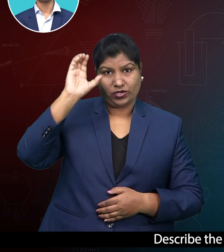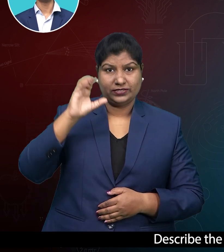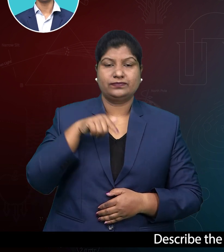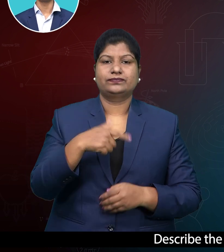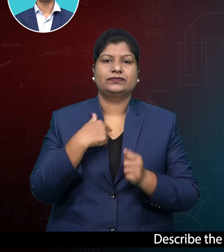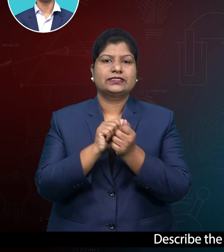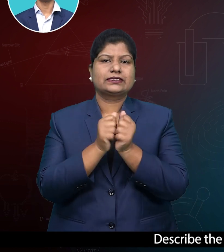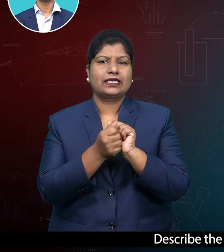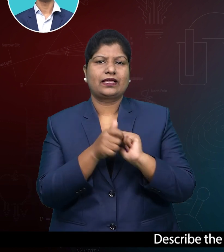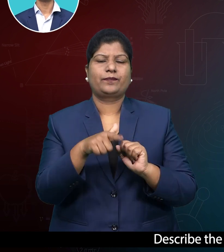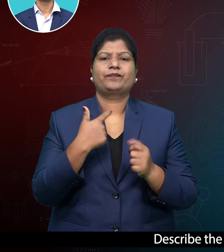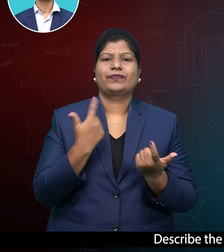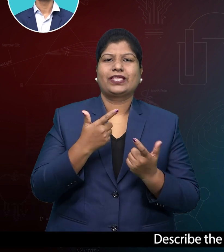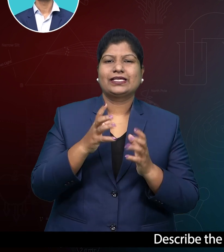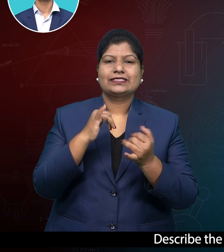of change of state.